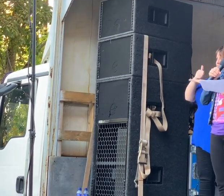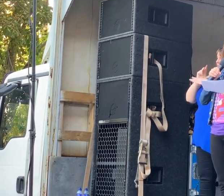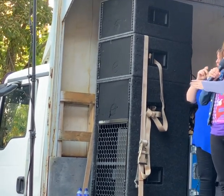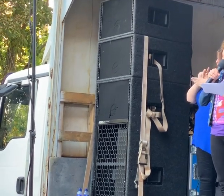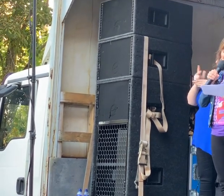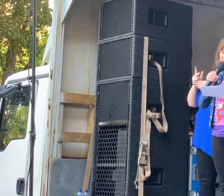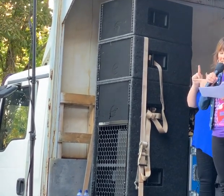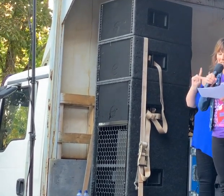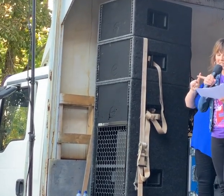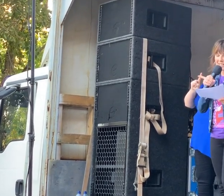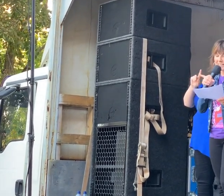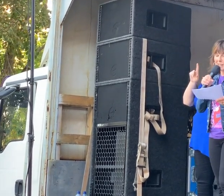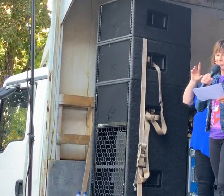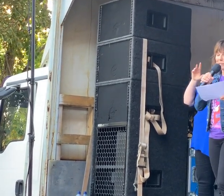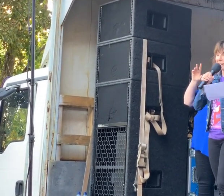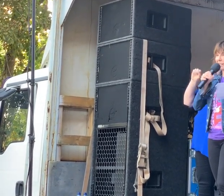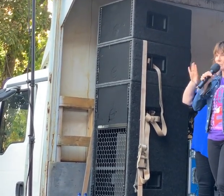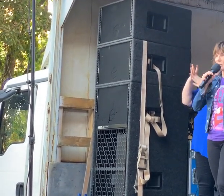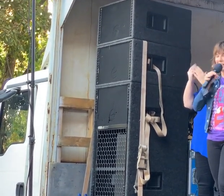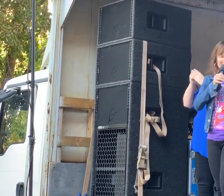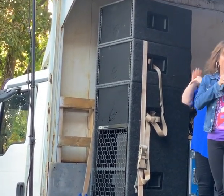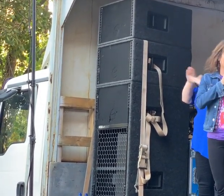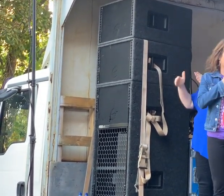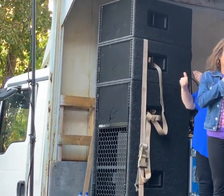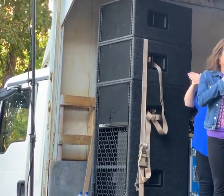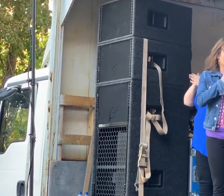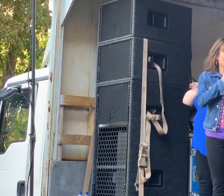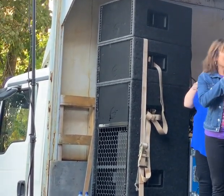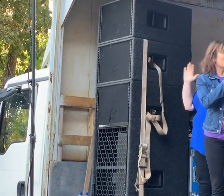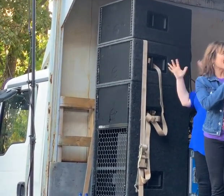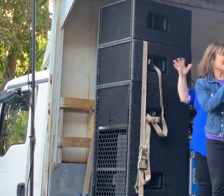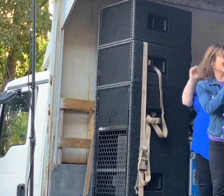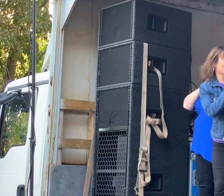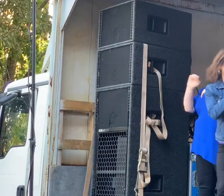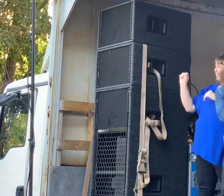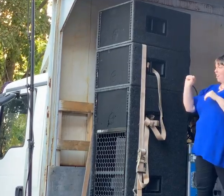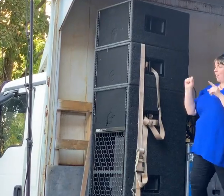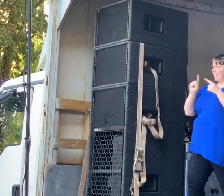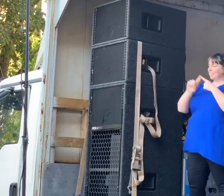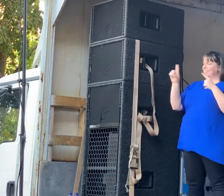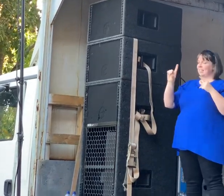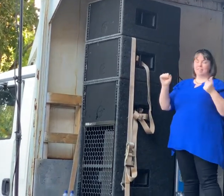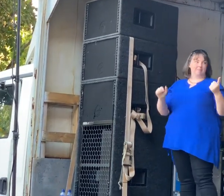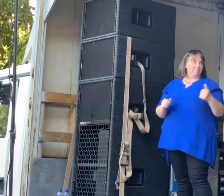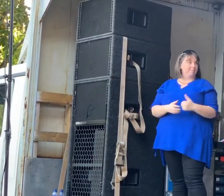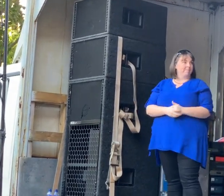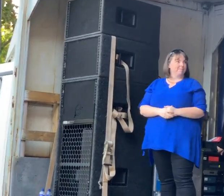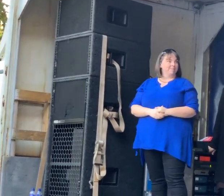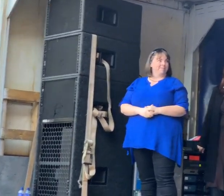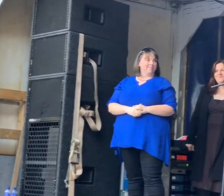main activist with Sligo Together for Yes. Please put your hands together for Sarah Monaghan and Denny O'Toole.